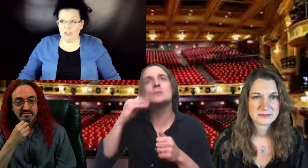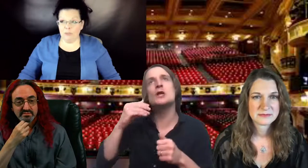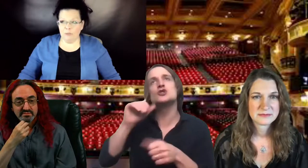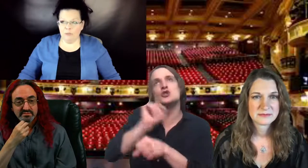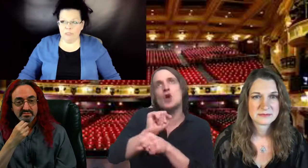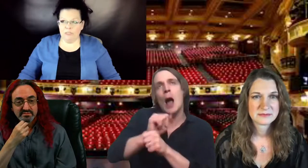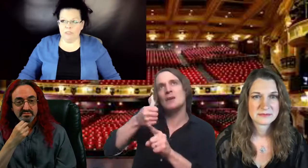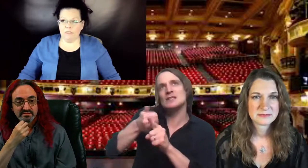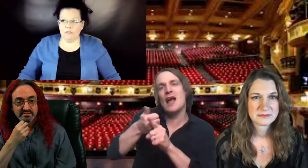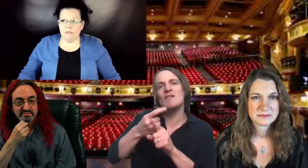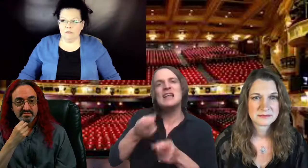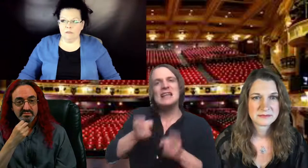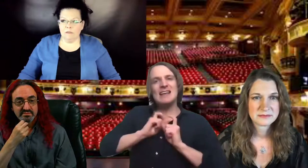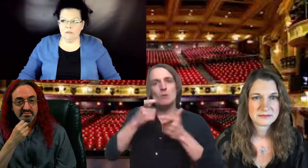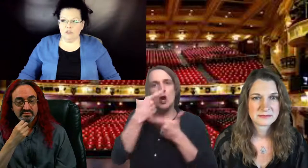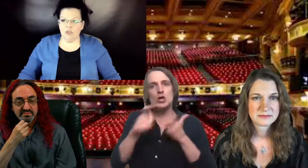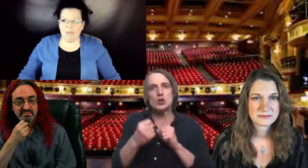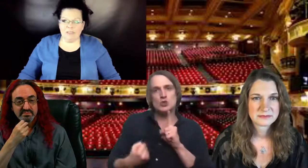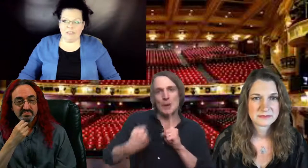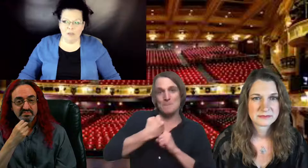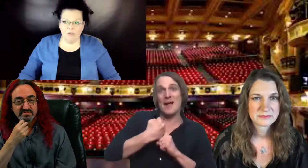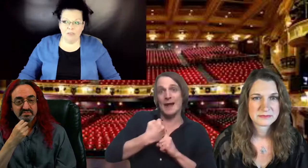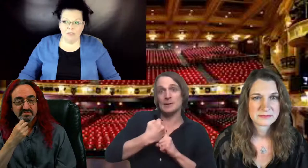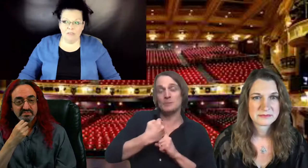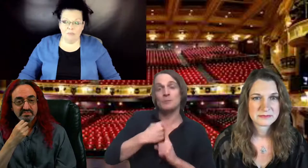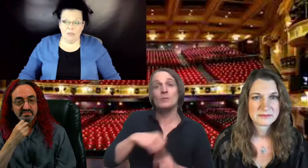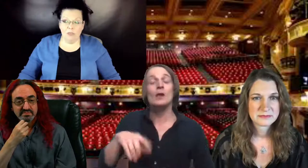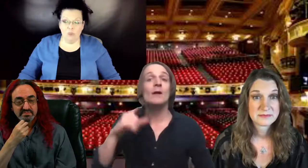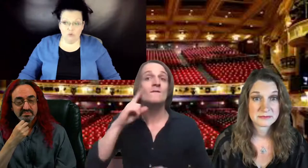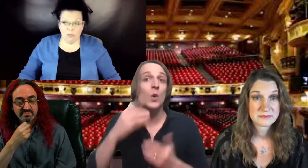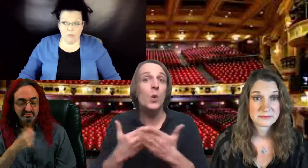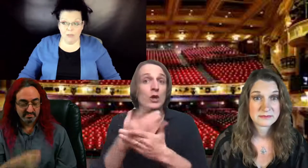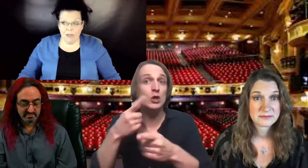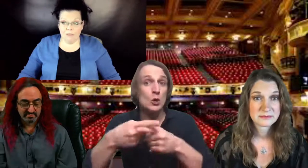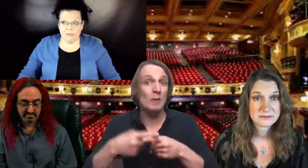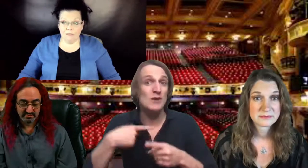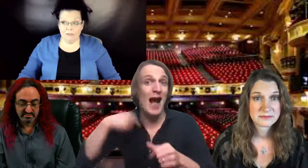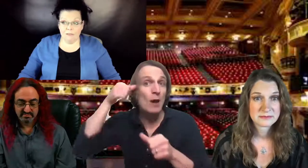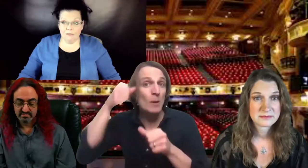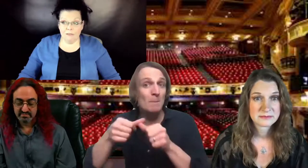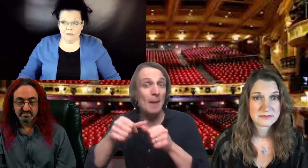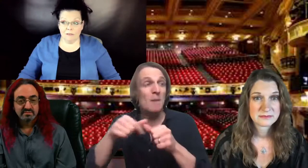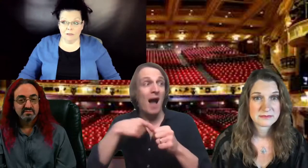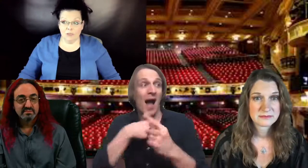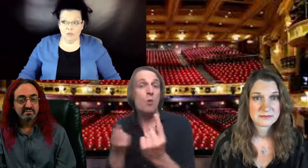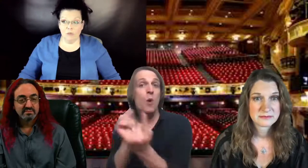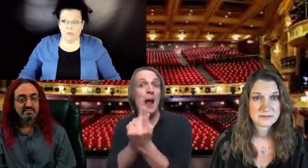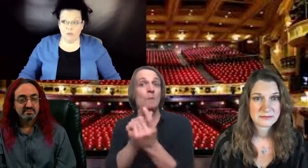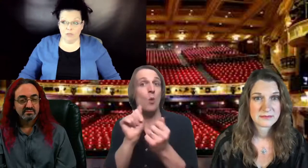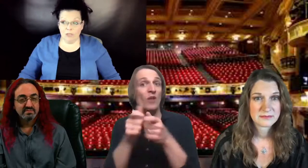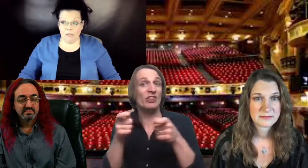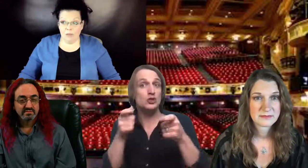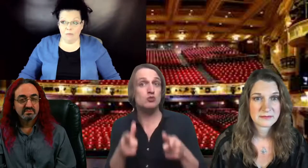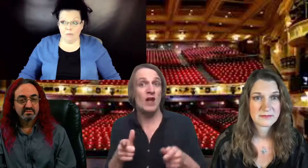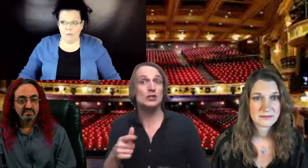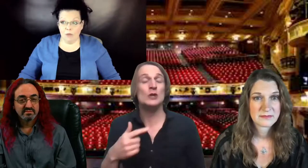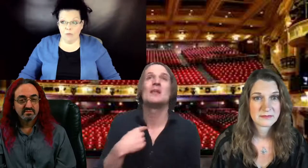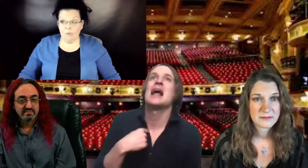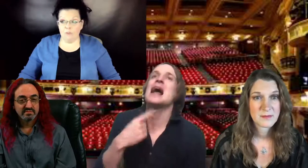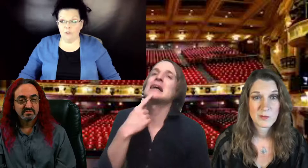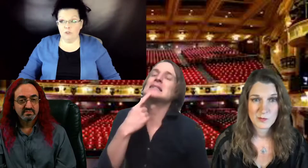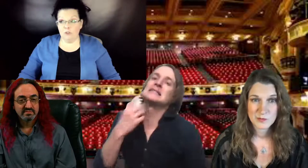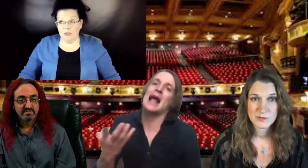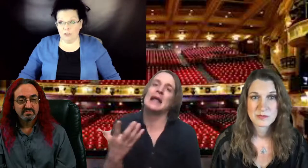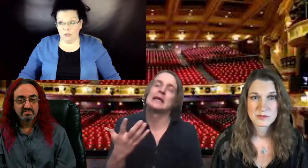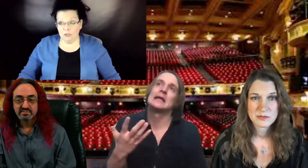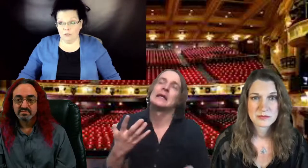and each experience, the job itself gave me a huge impact. Because New Amsterdam, I remember I went